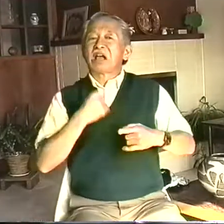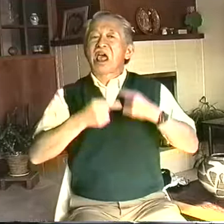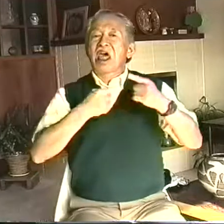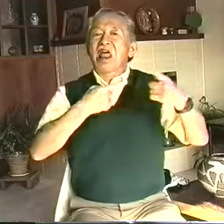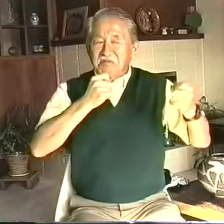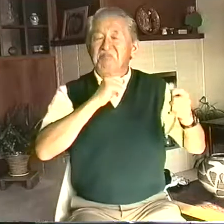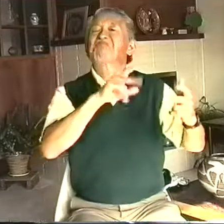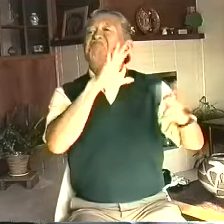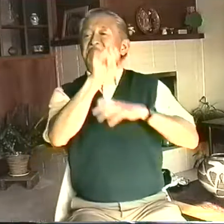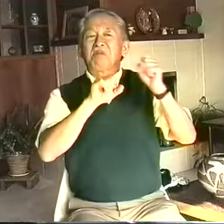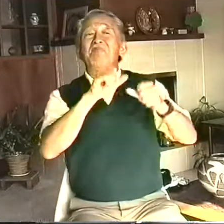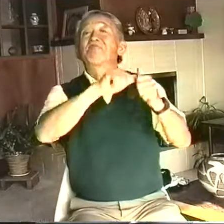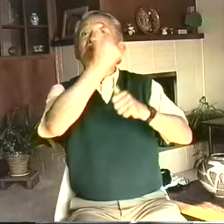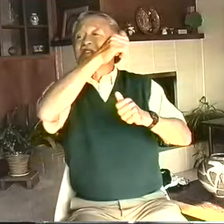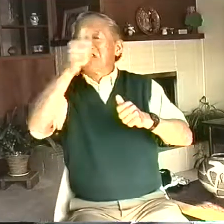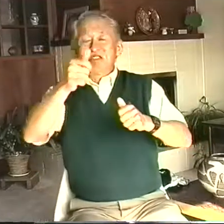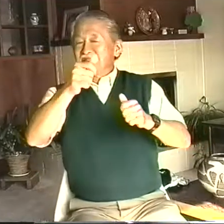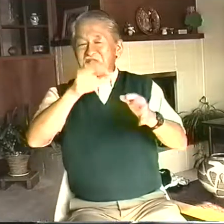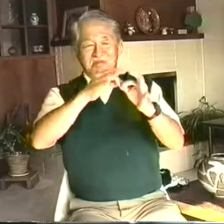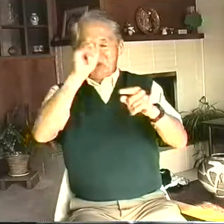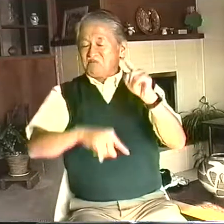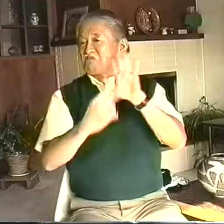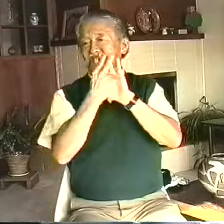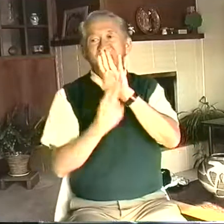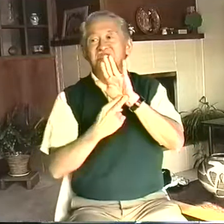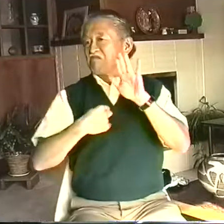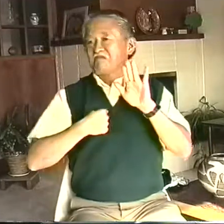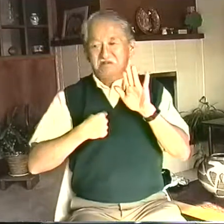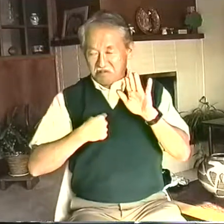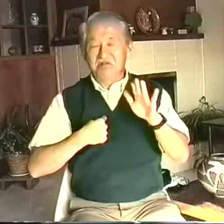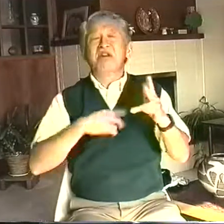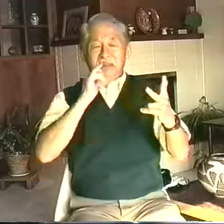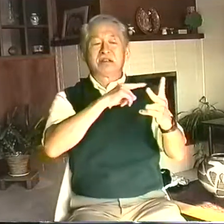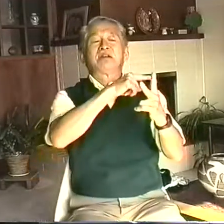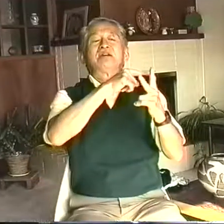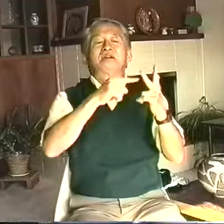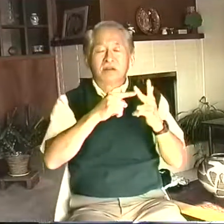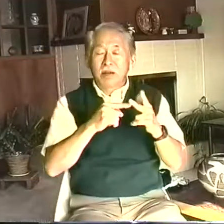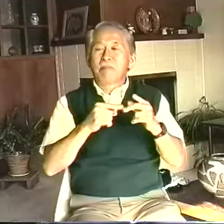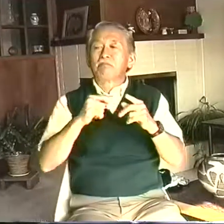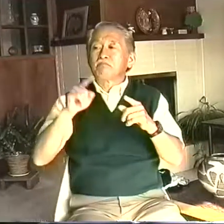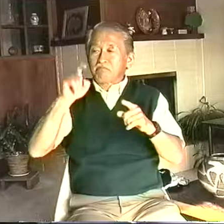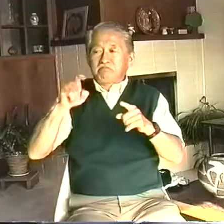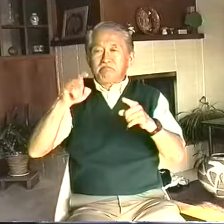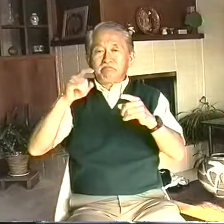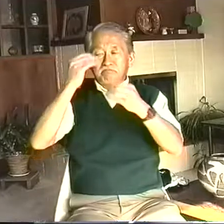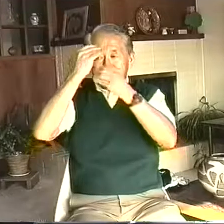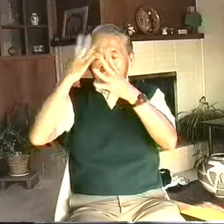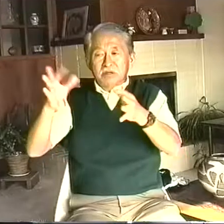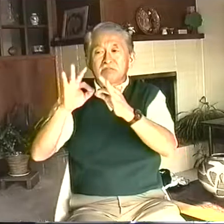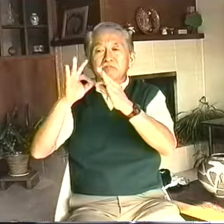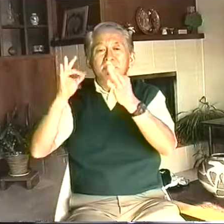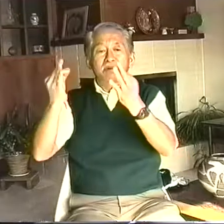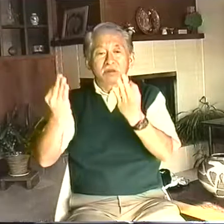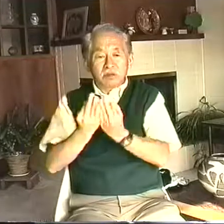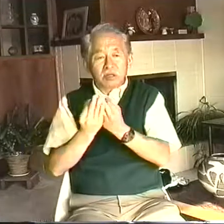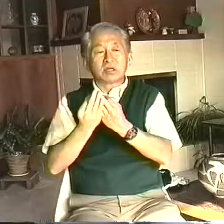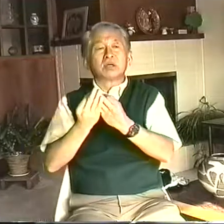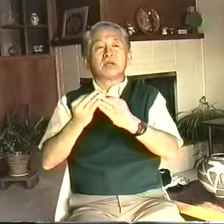particularly when I sign quickly as discussions speed up. There are many interpreters who cannot read me. Now, I always tell